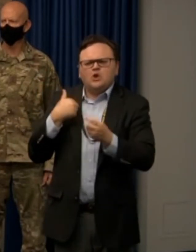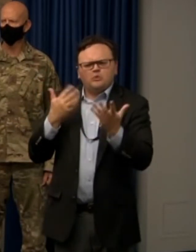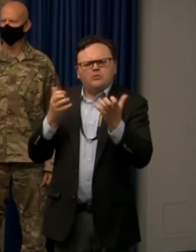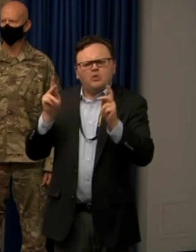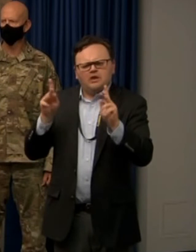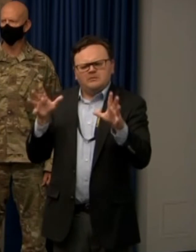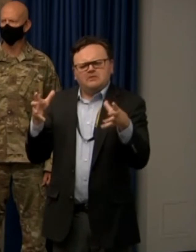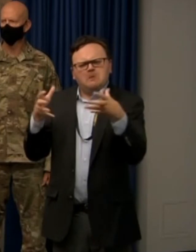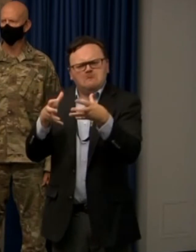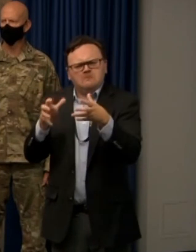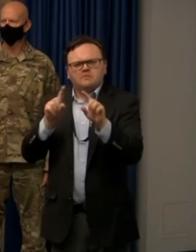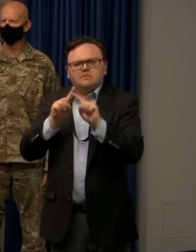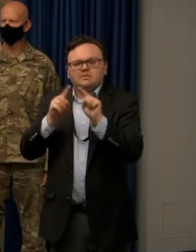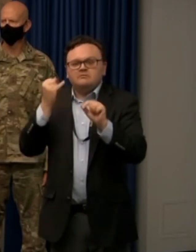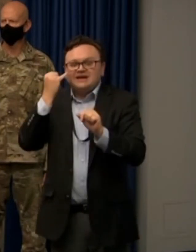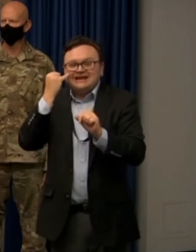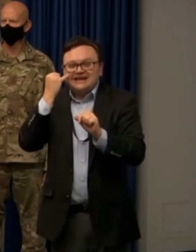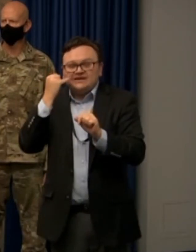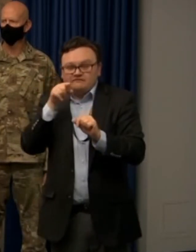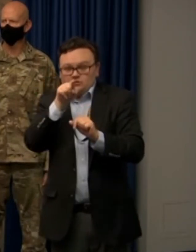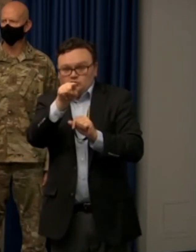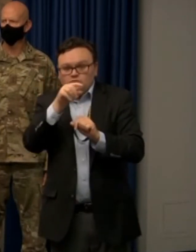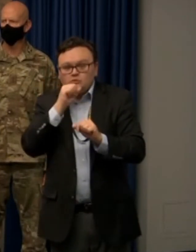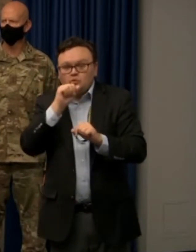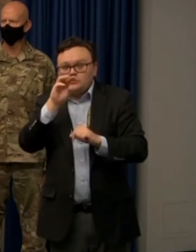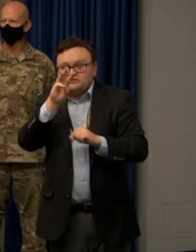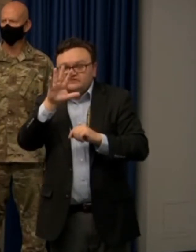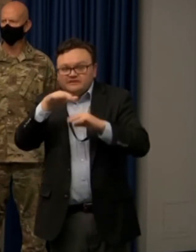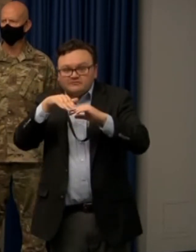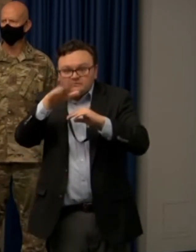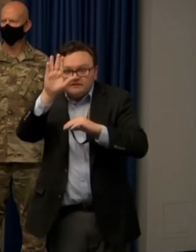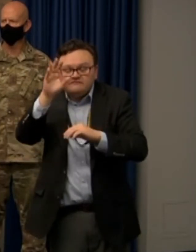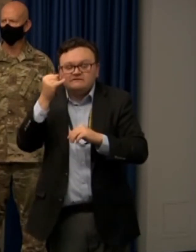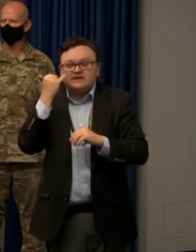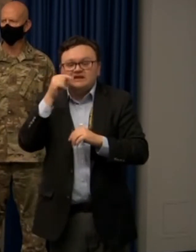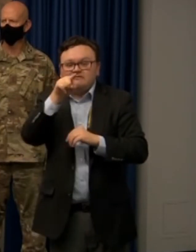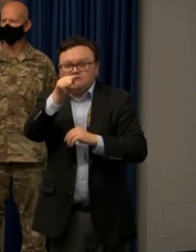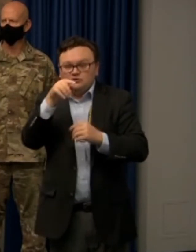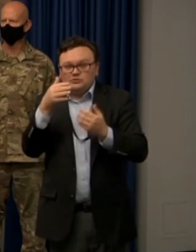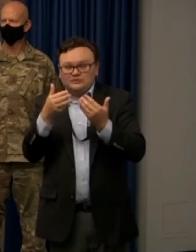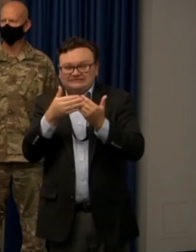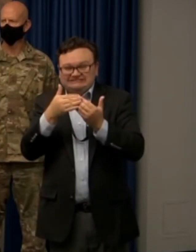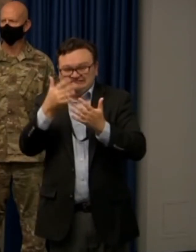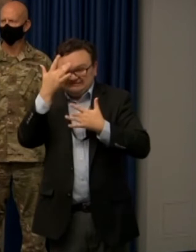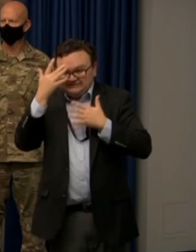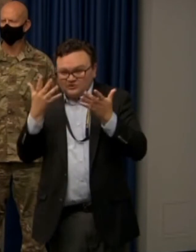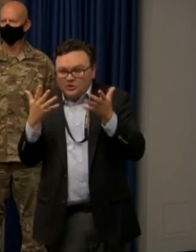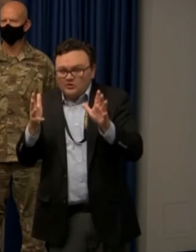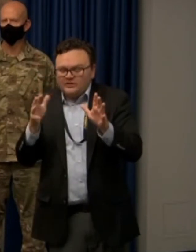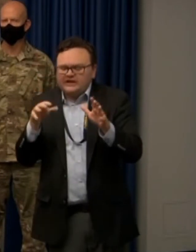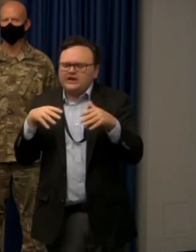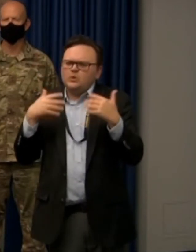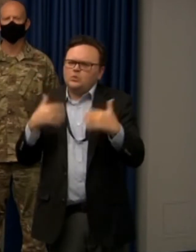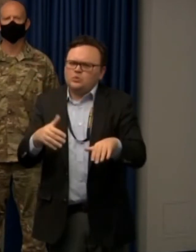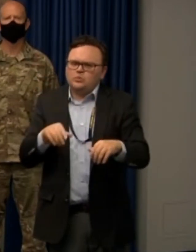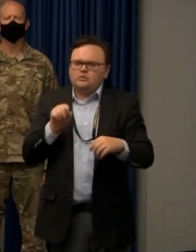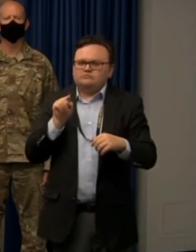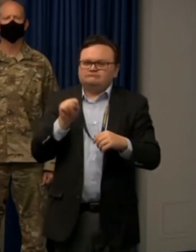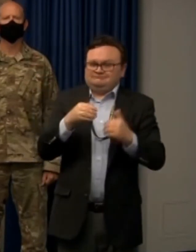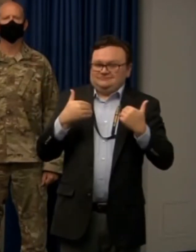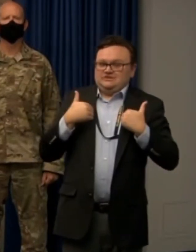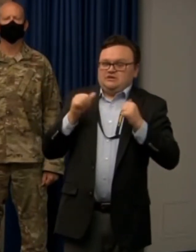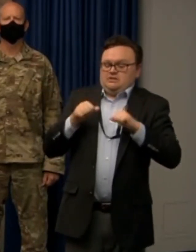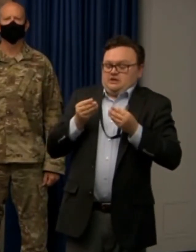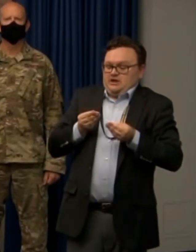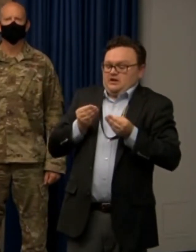vulnerable populations, just understand that those have been really significant vectors in terms of spreading it into some of our vulnerable age groups.